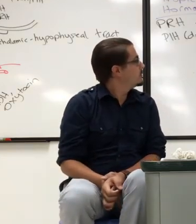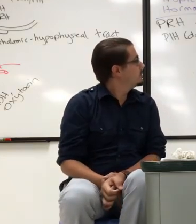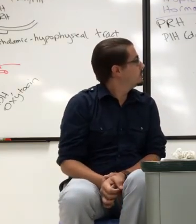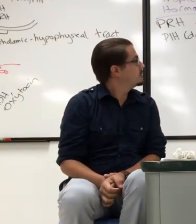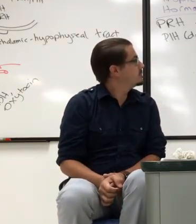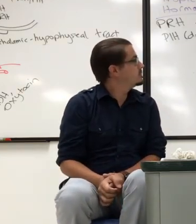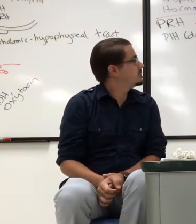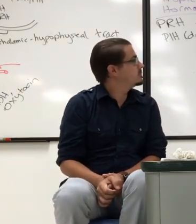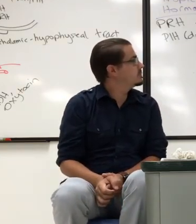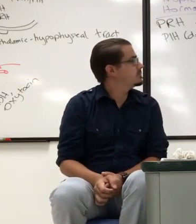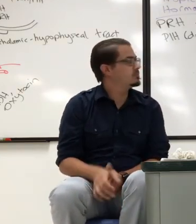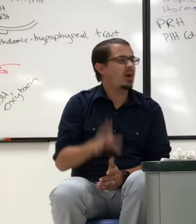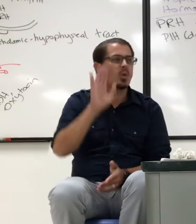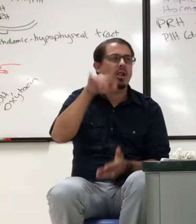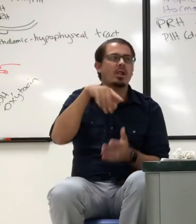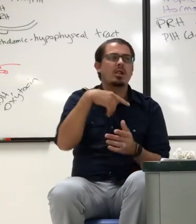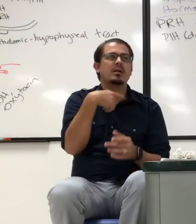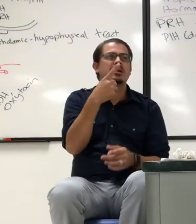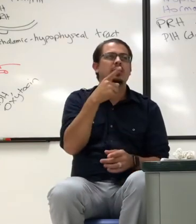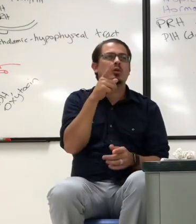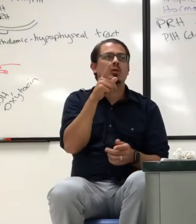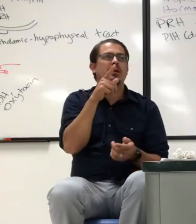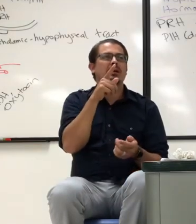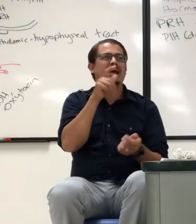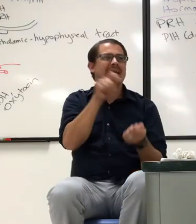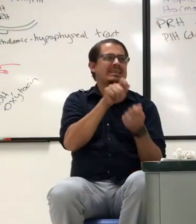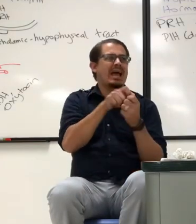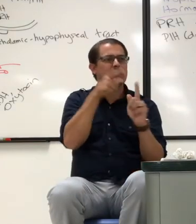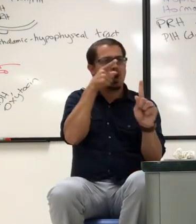Prolactin, I'll tell you what it targets later.